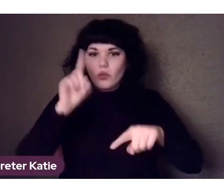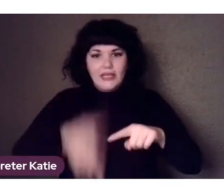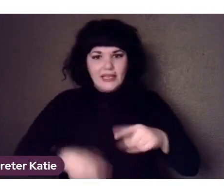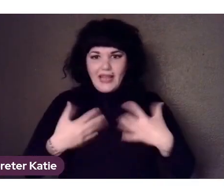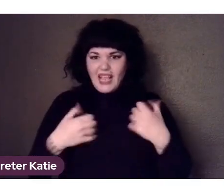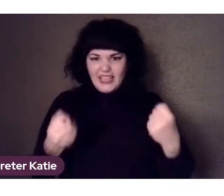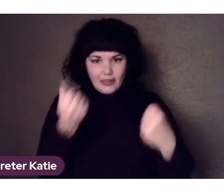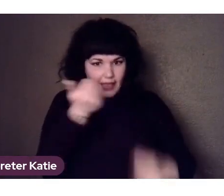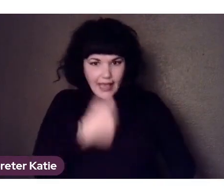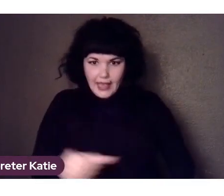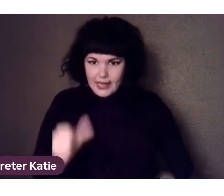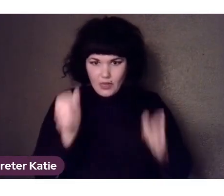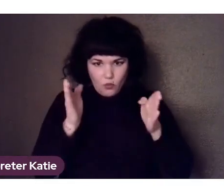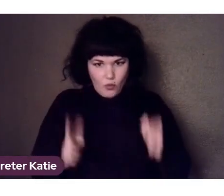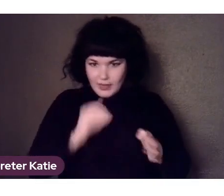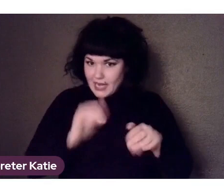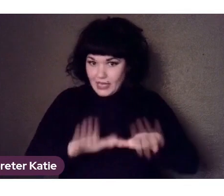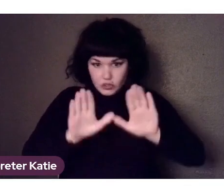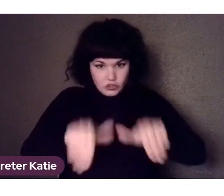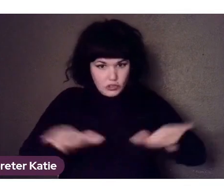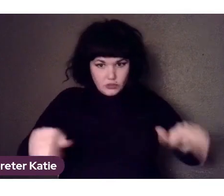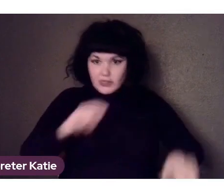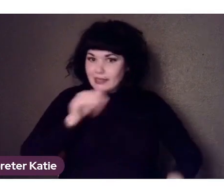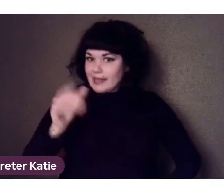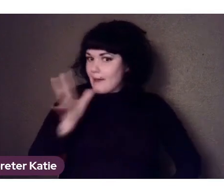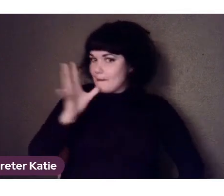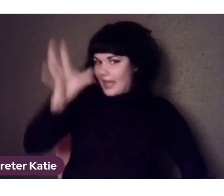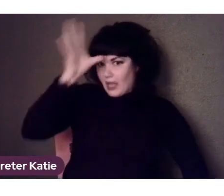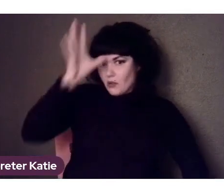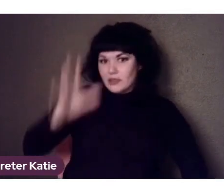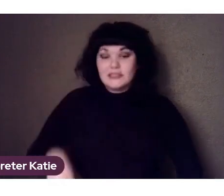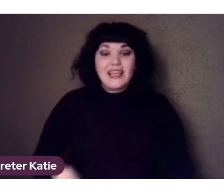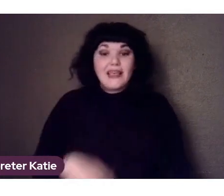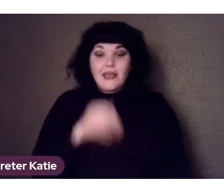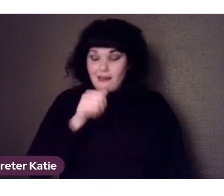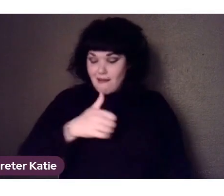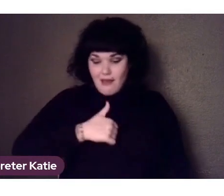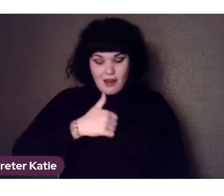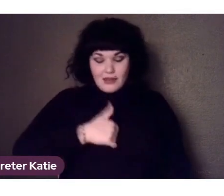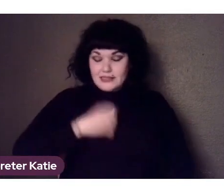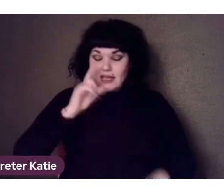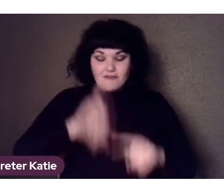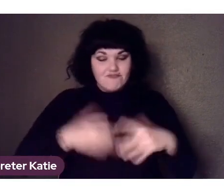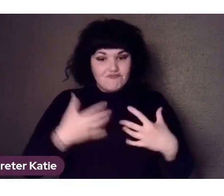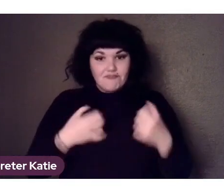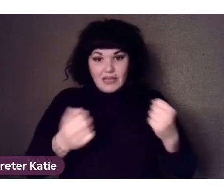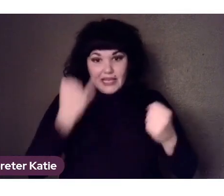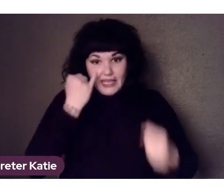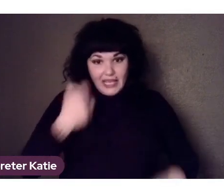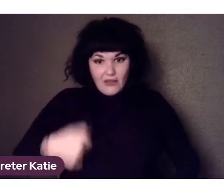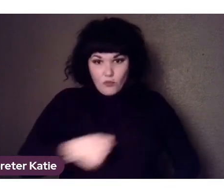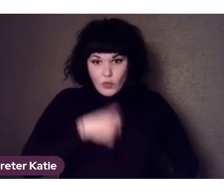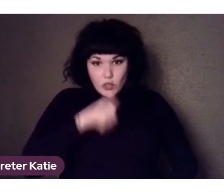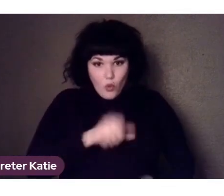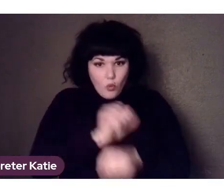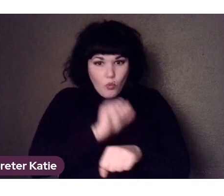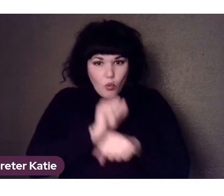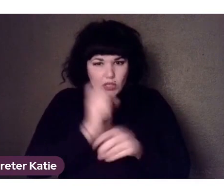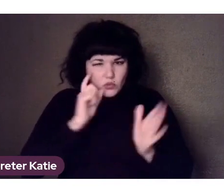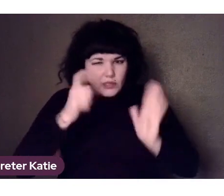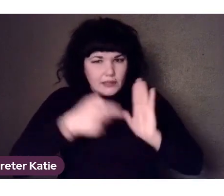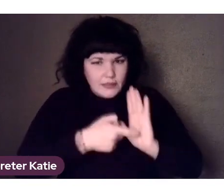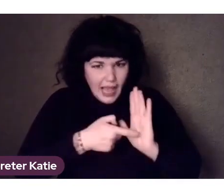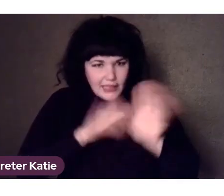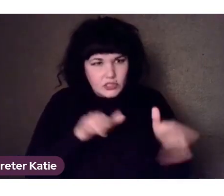anyone, not the children, not the parents, and not ourselves, if we don't work to acknowledge and address the ways